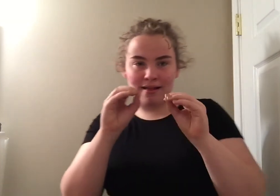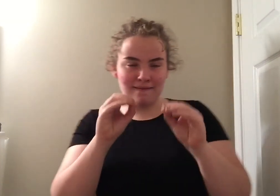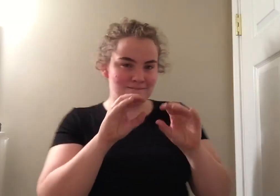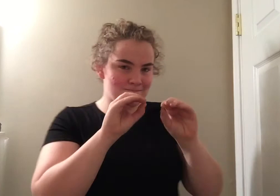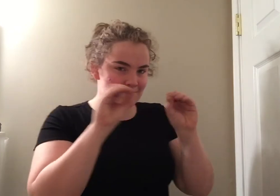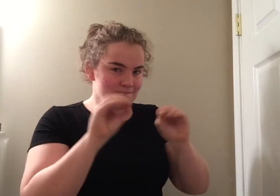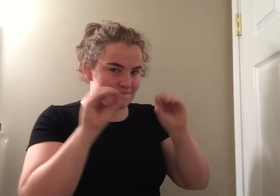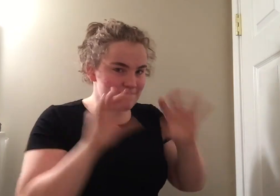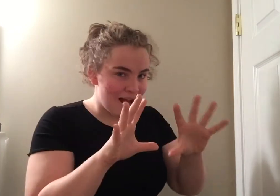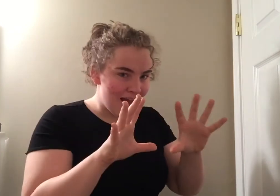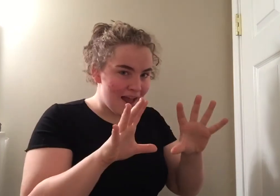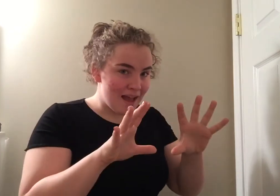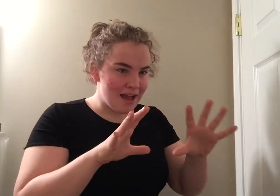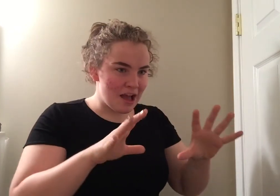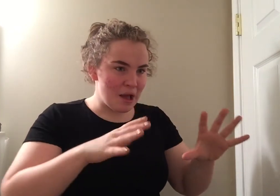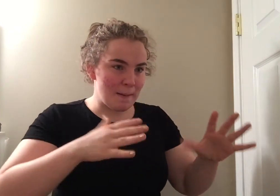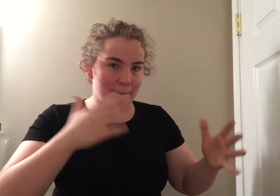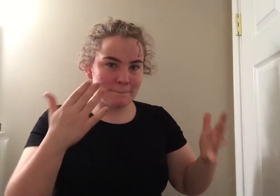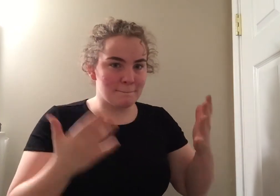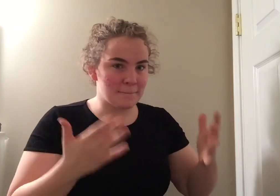simply pretended he didn't exist.